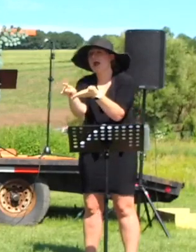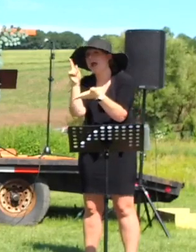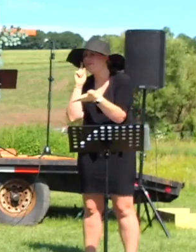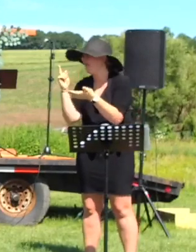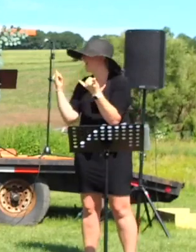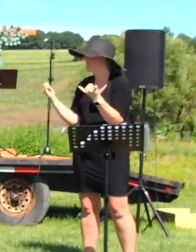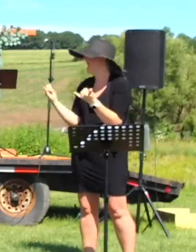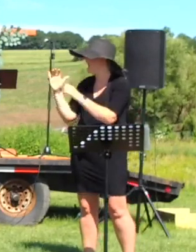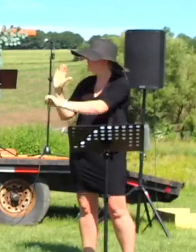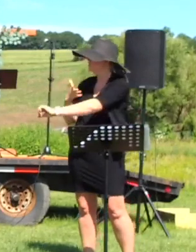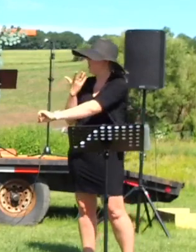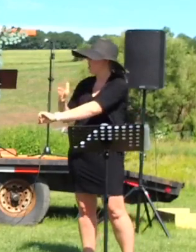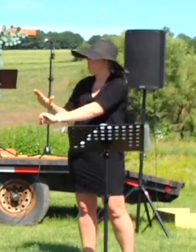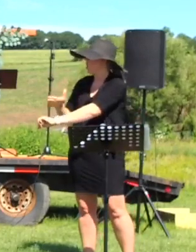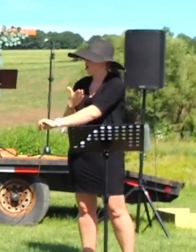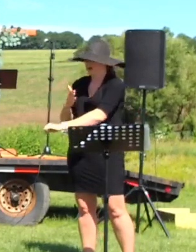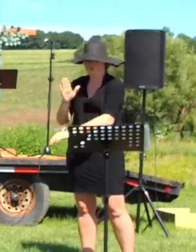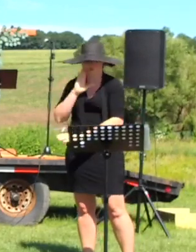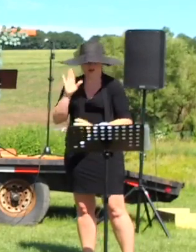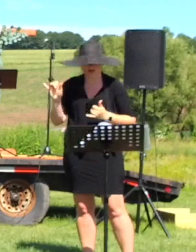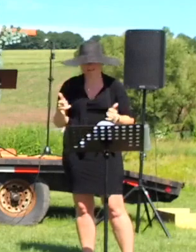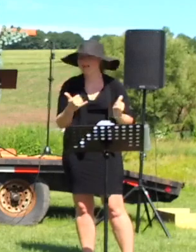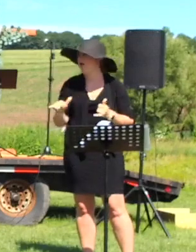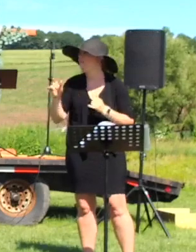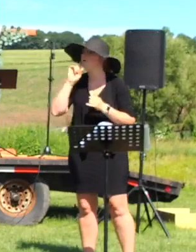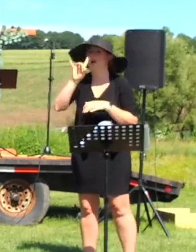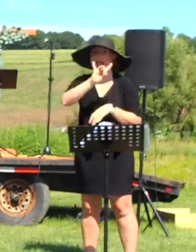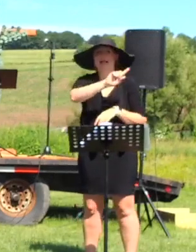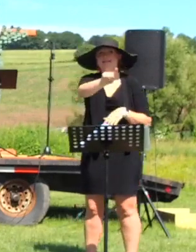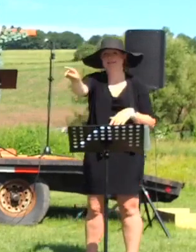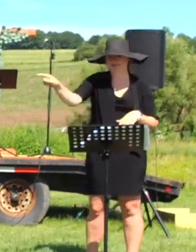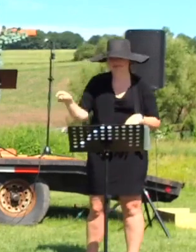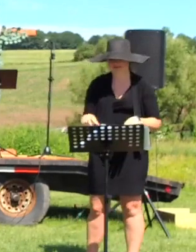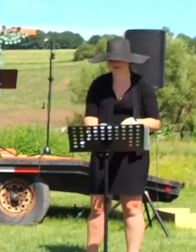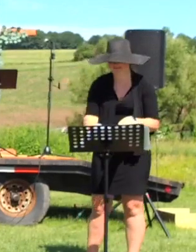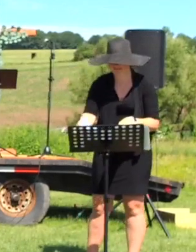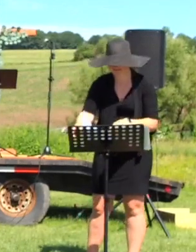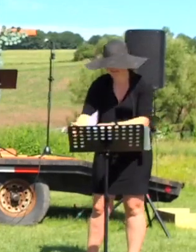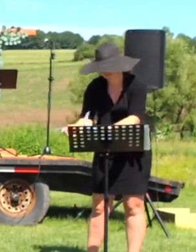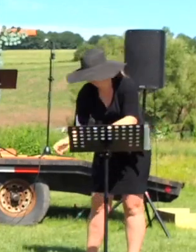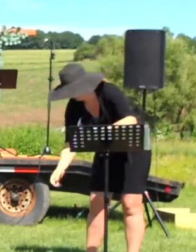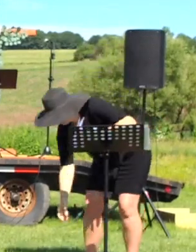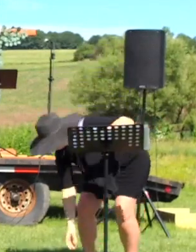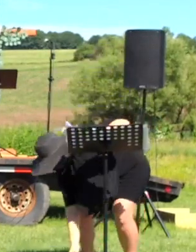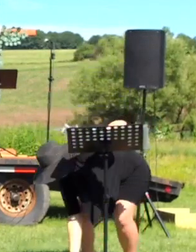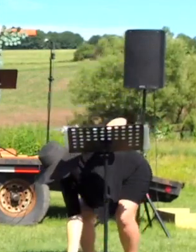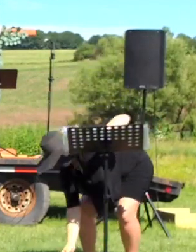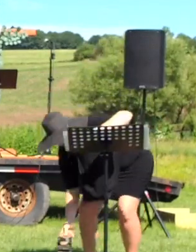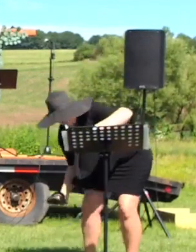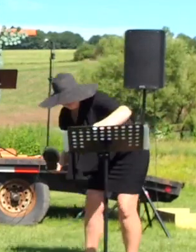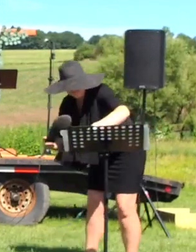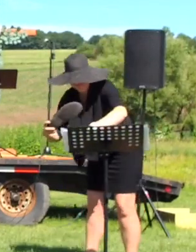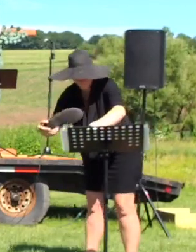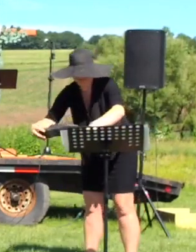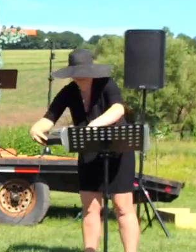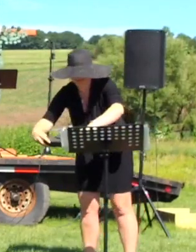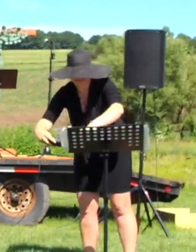song right now that Pastor John picked out for the eights in the crowd to absolutely love. So hit it.